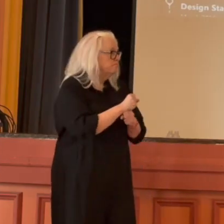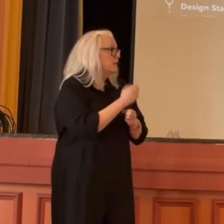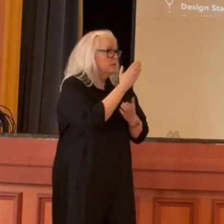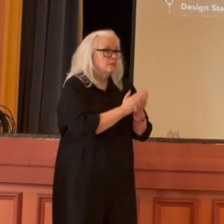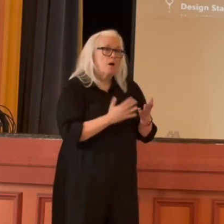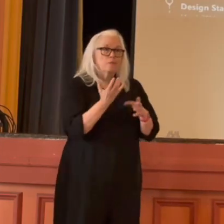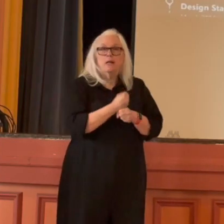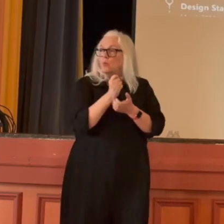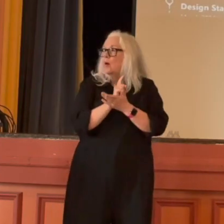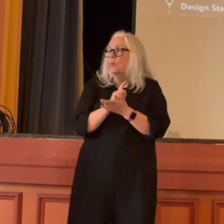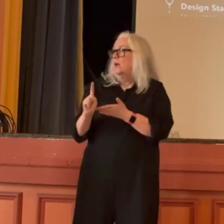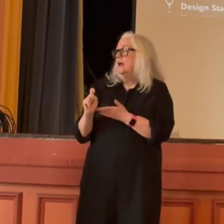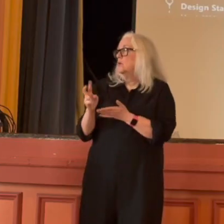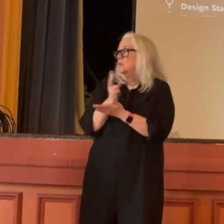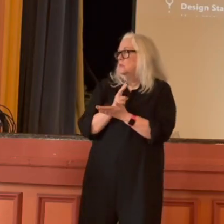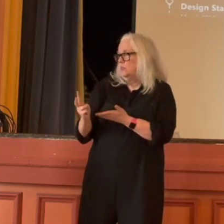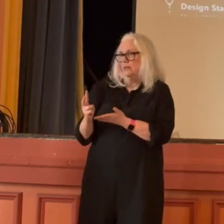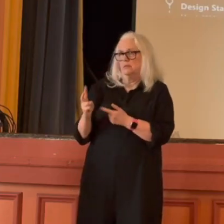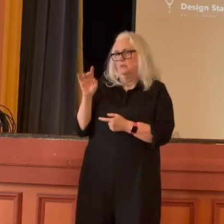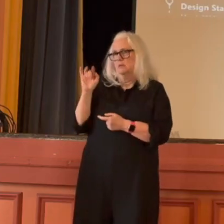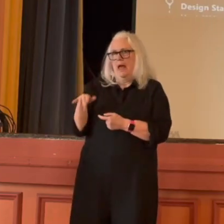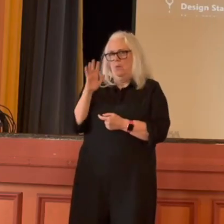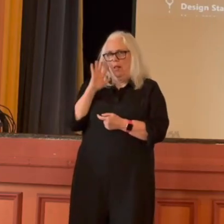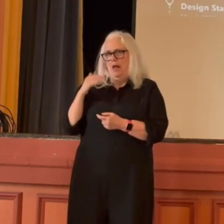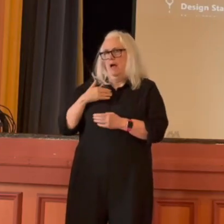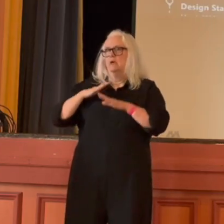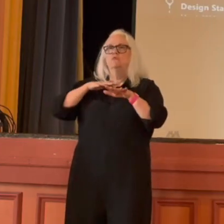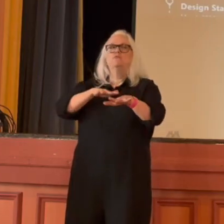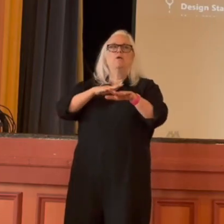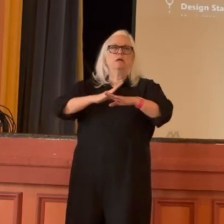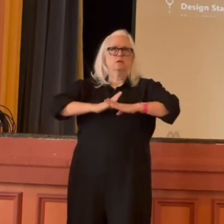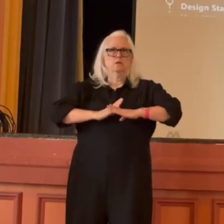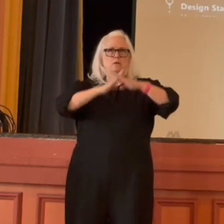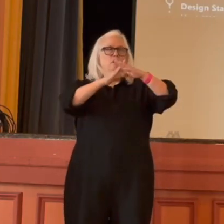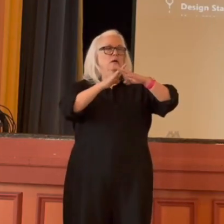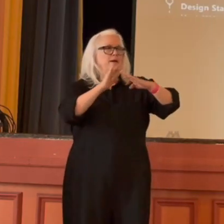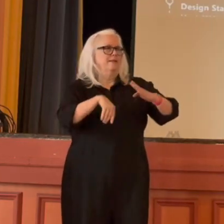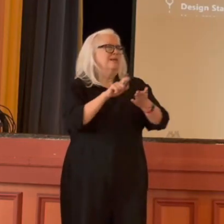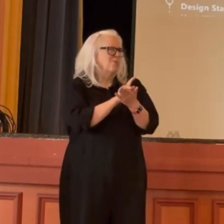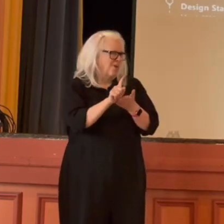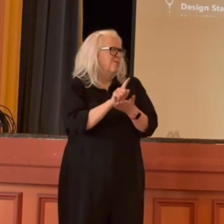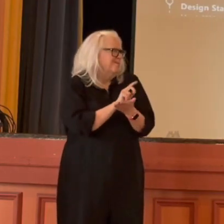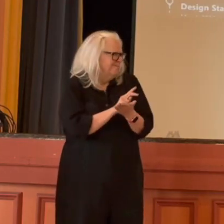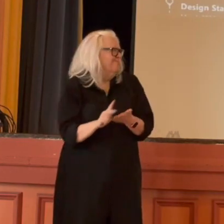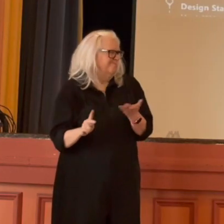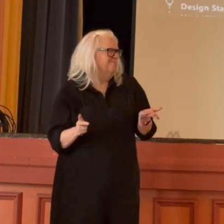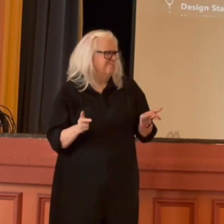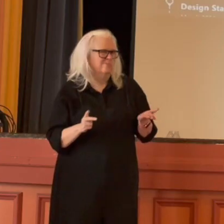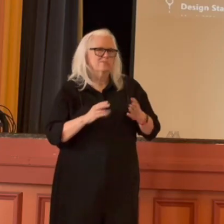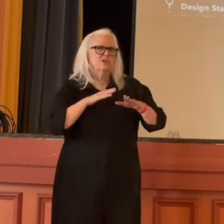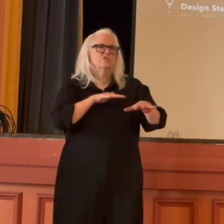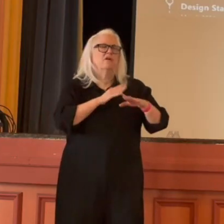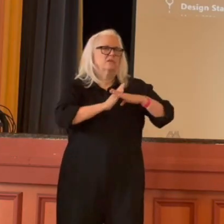or two that there will be traffic disruptions. This is one of those week or two traffic disruption projects.